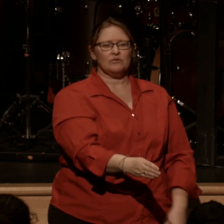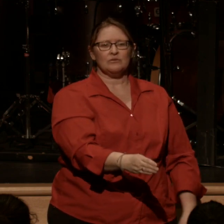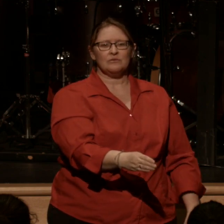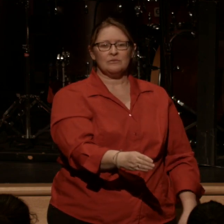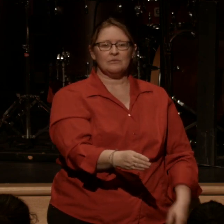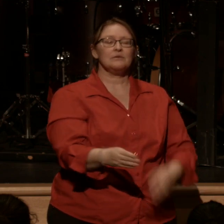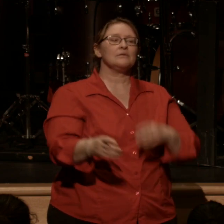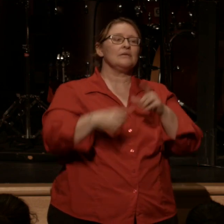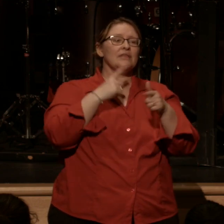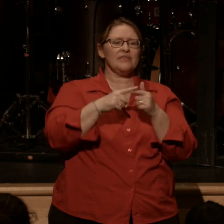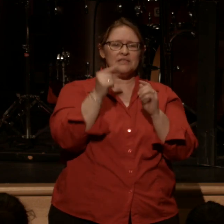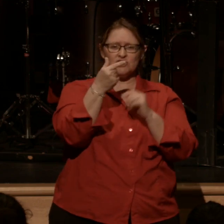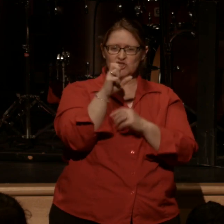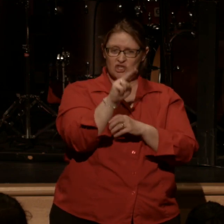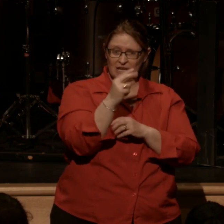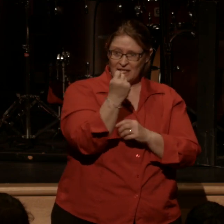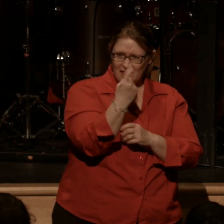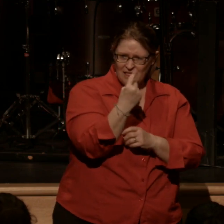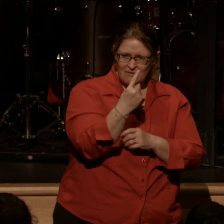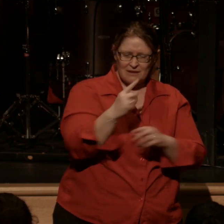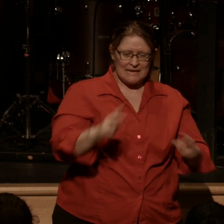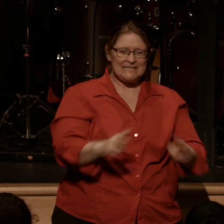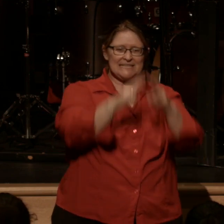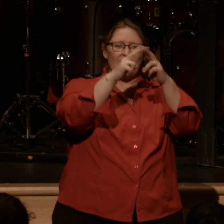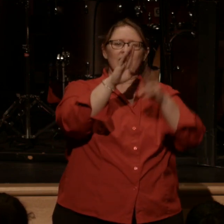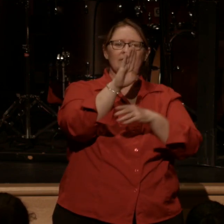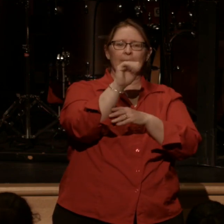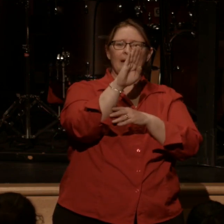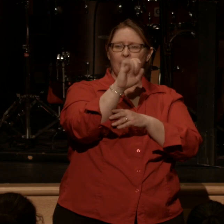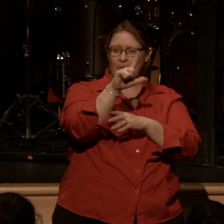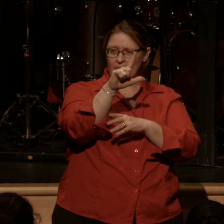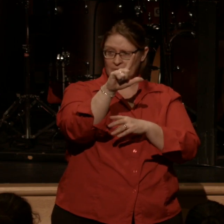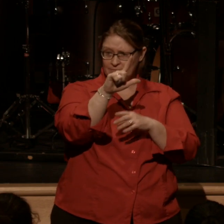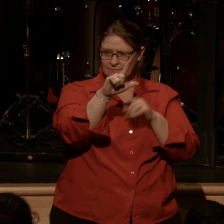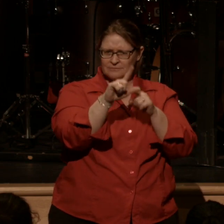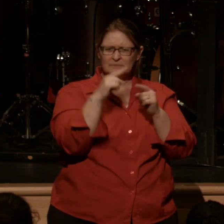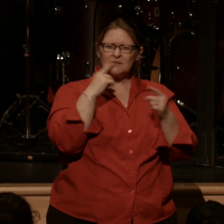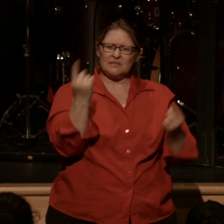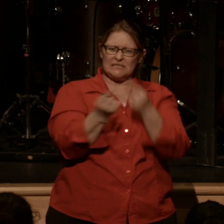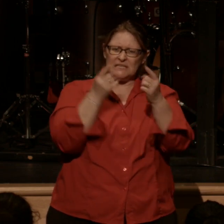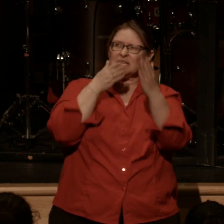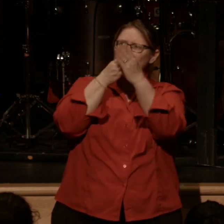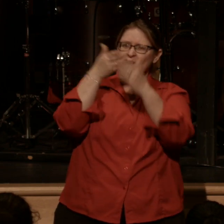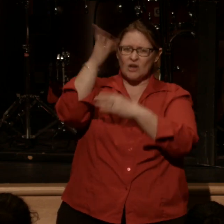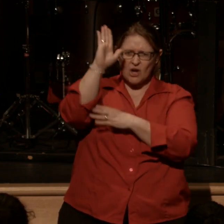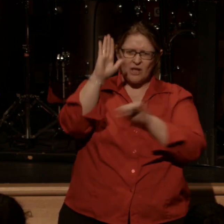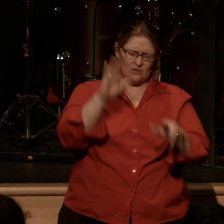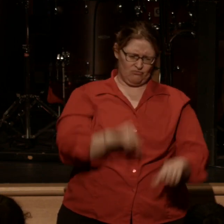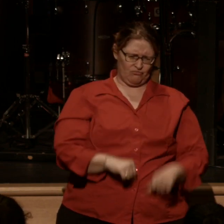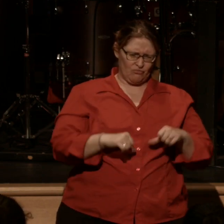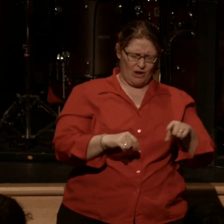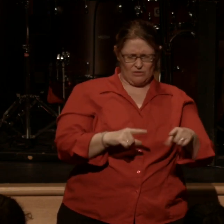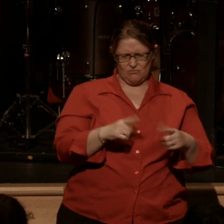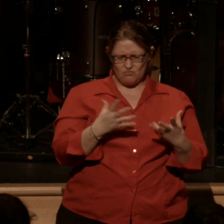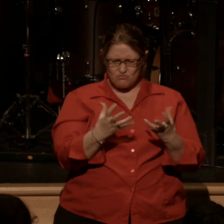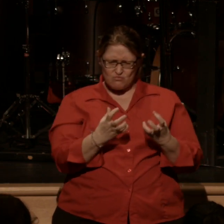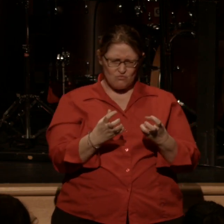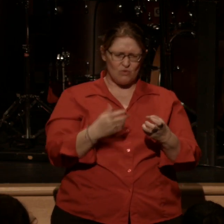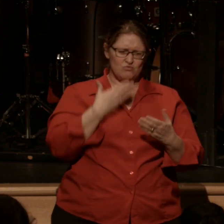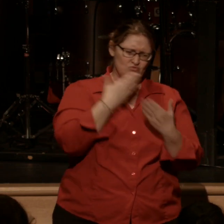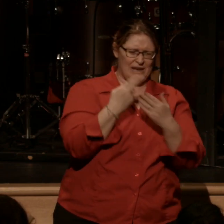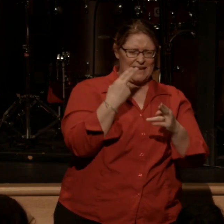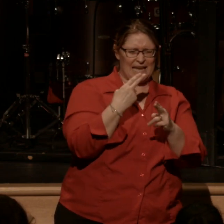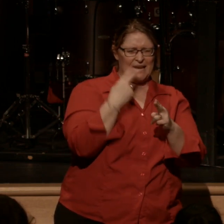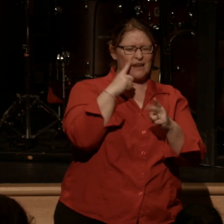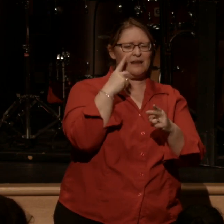But then we come in Genesis 11 to the Tower of Babel. It says that the sin against God was their pride. It was this desire to make a great name